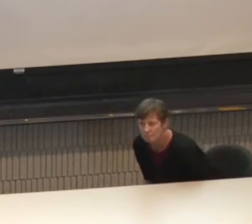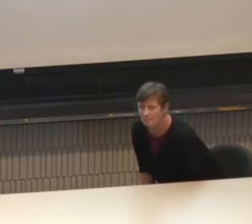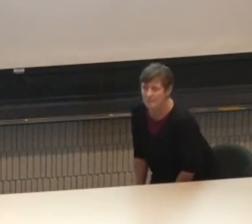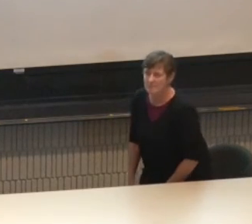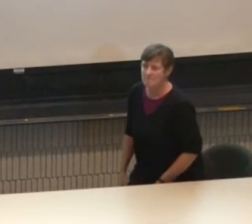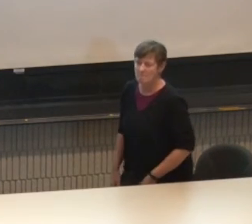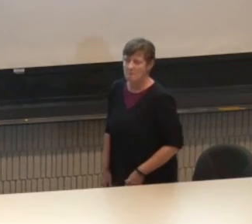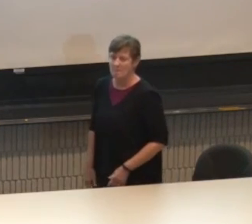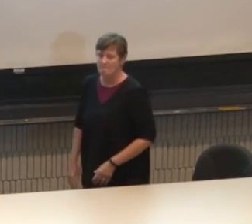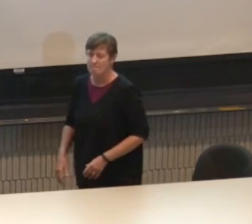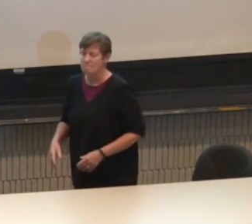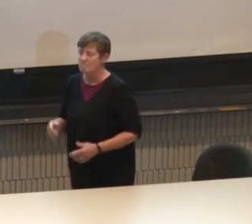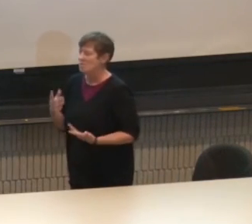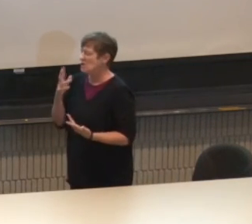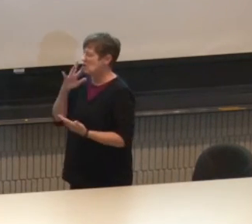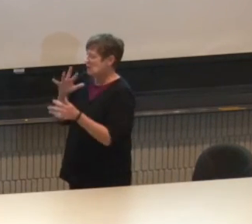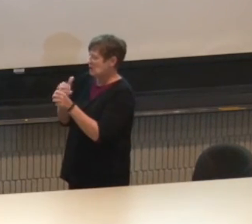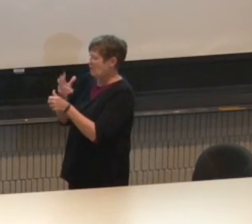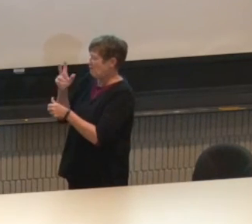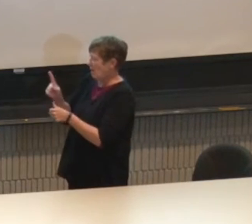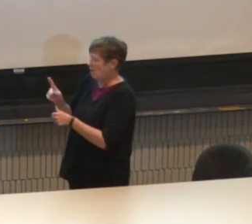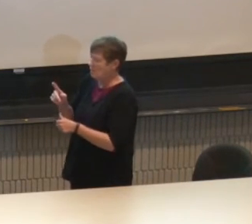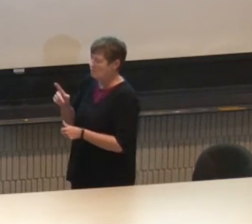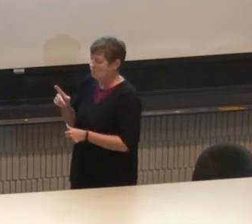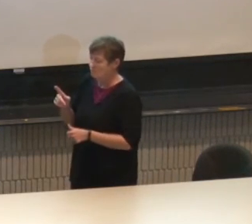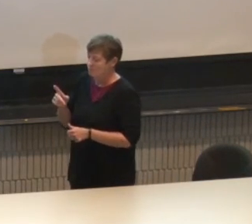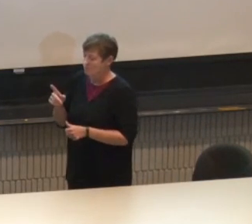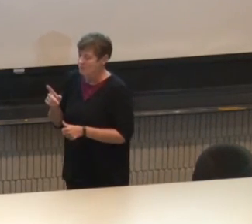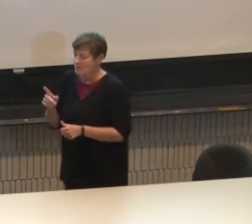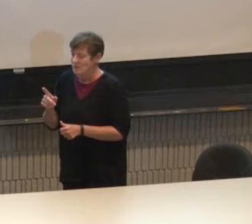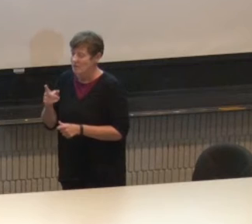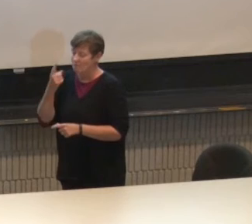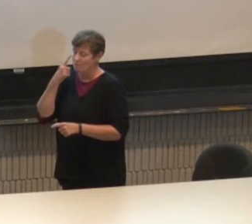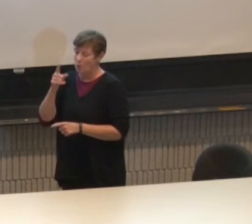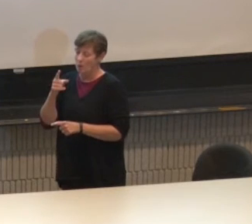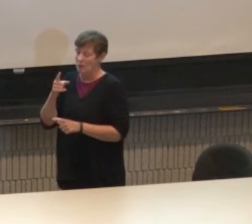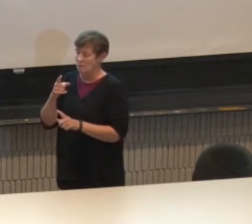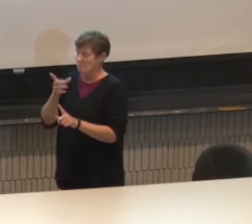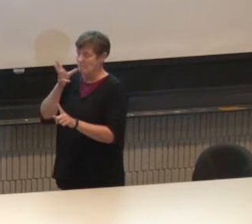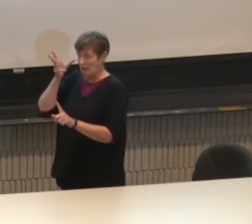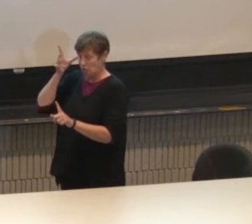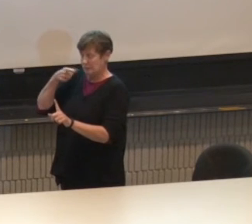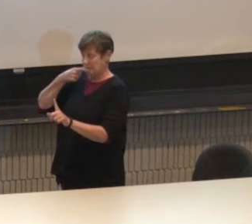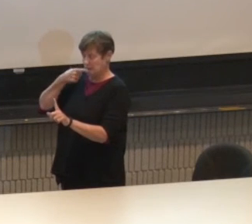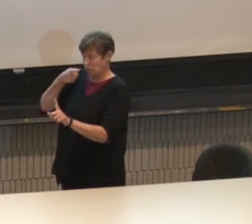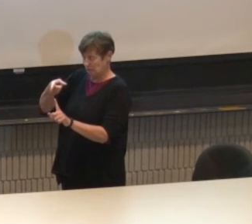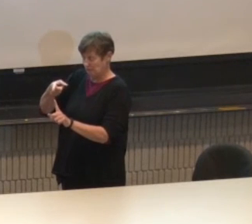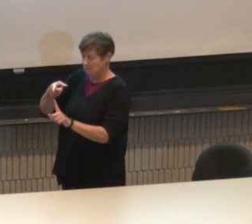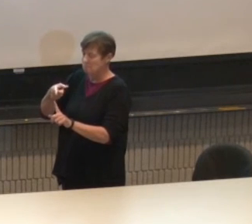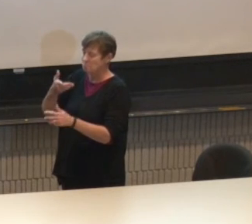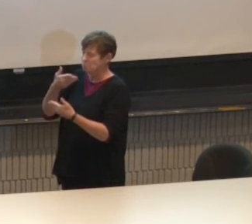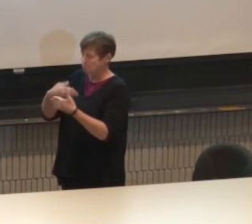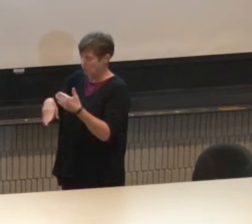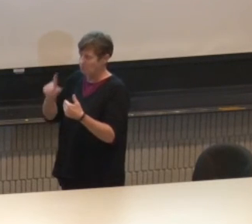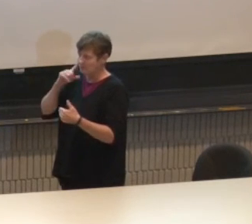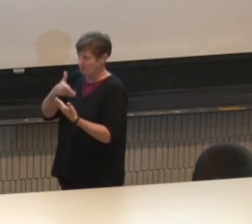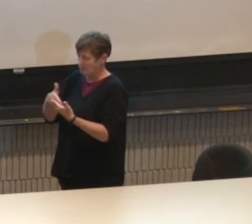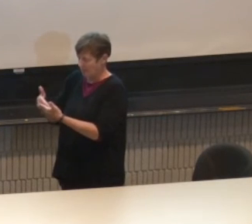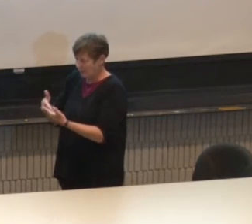Yeah, just to follow up, what do you think the secret is in terms of getting a hearing parent of a deaf baby or child to really embrace